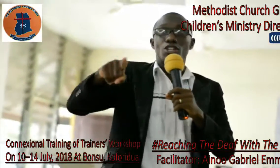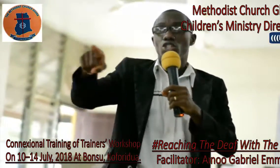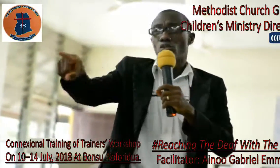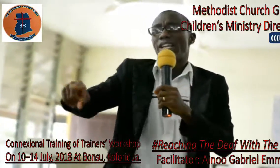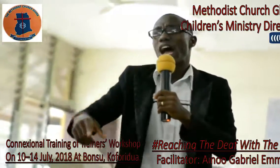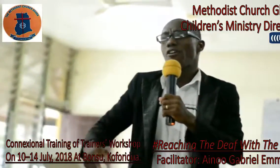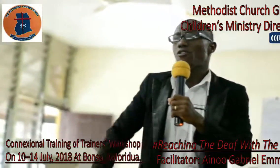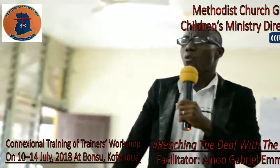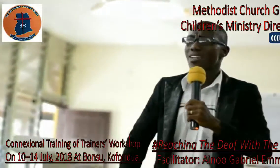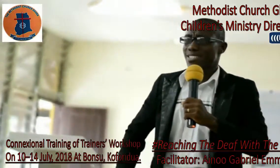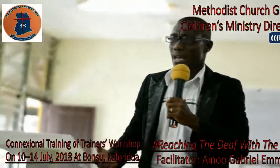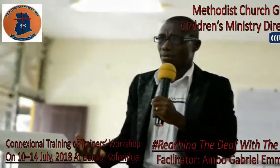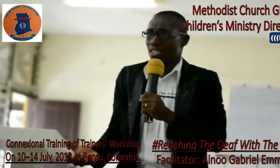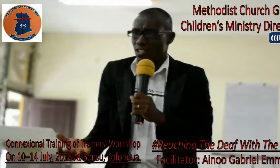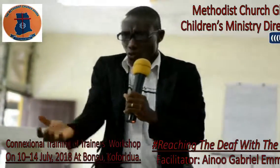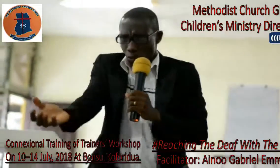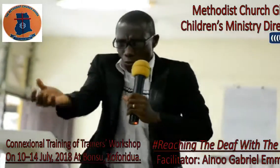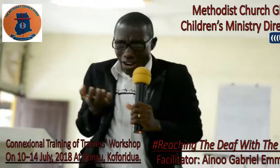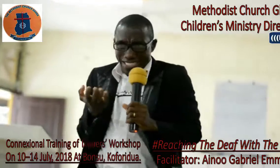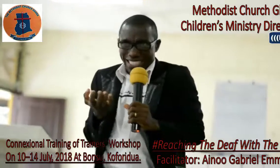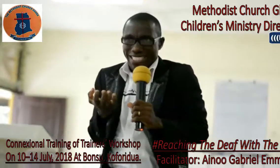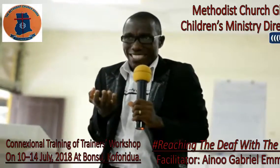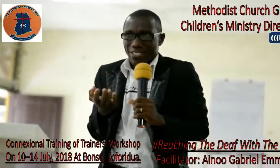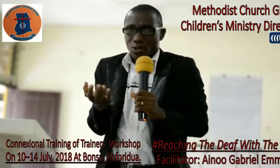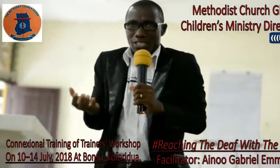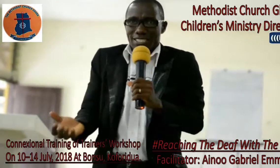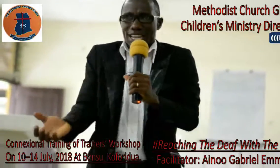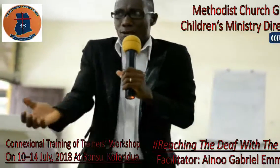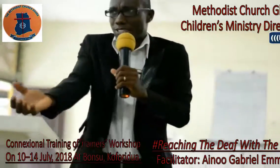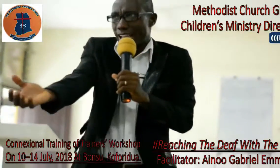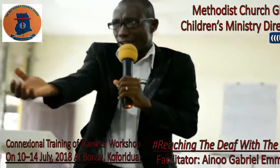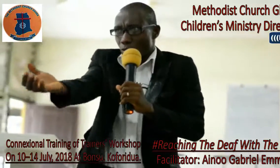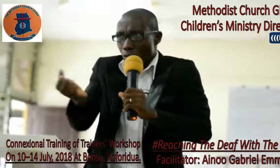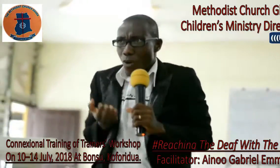you. Now if you want something, you want it. So this is how you sign